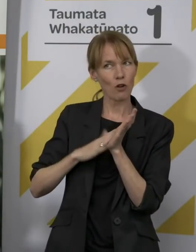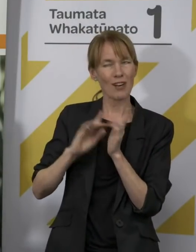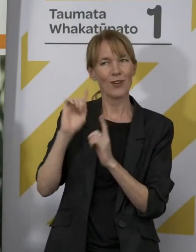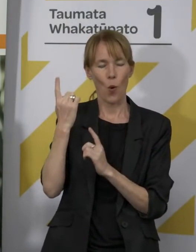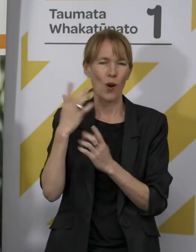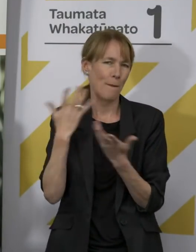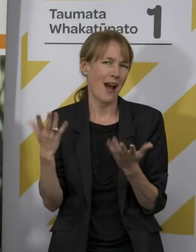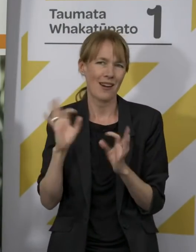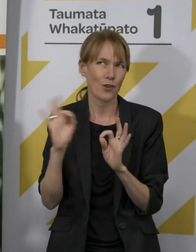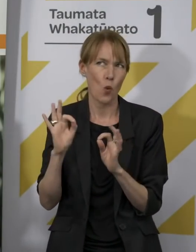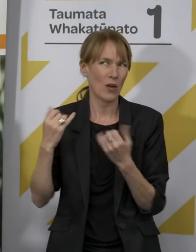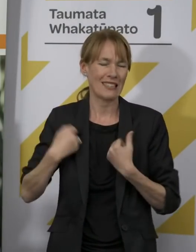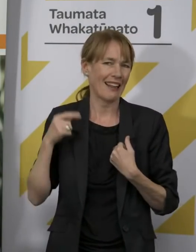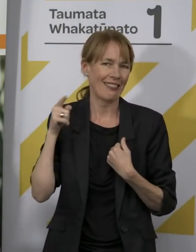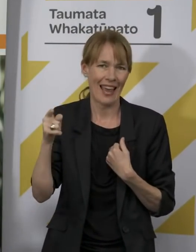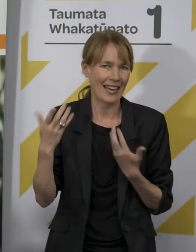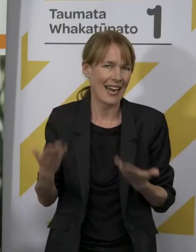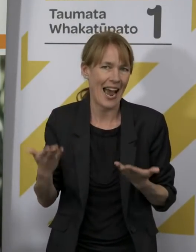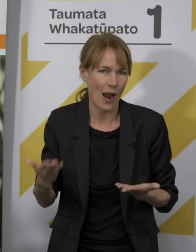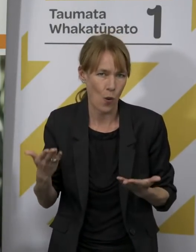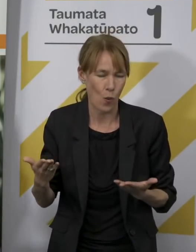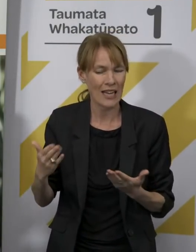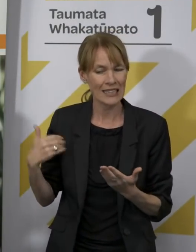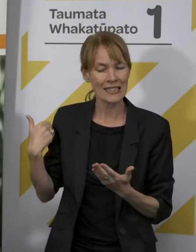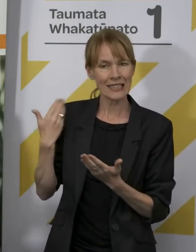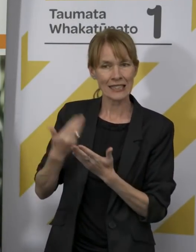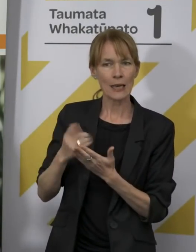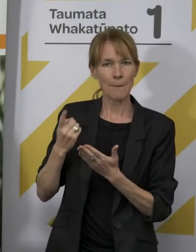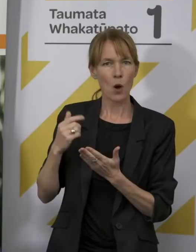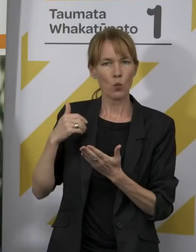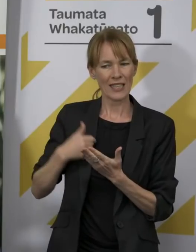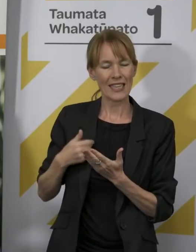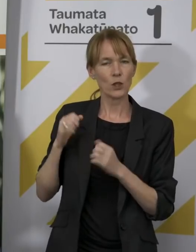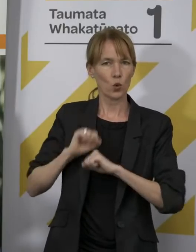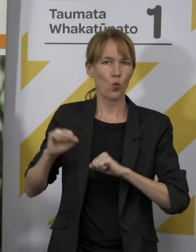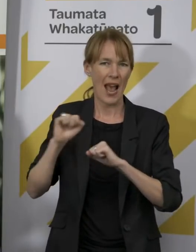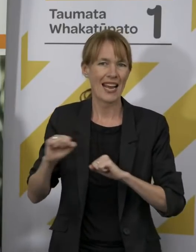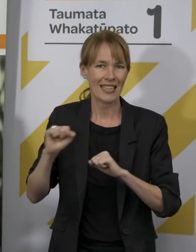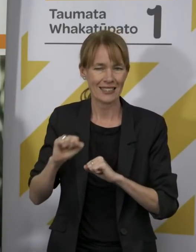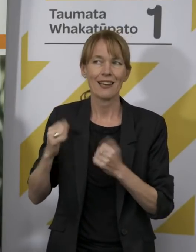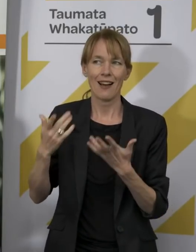cases as a result of that cluster for some weeks now. Yesterday there were